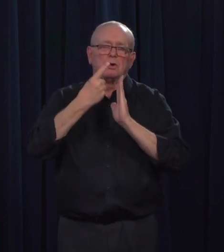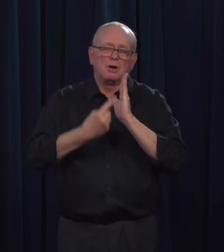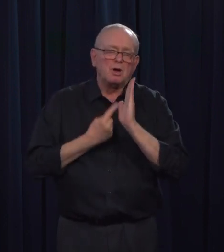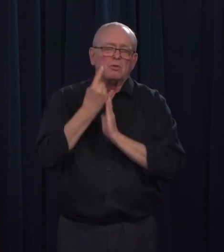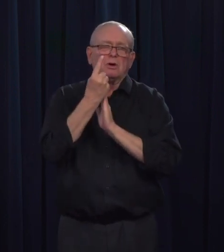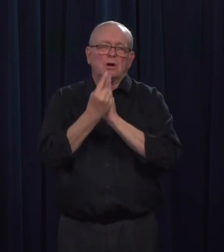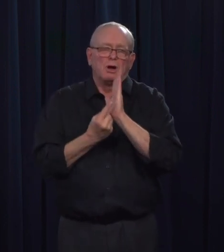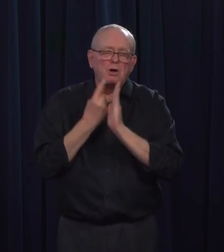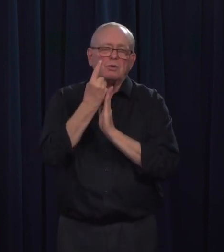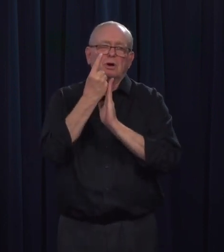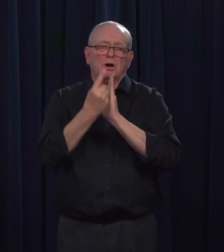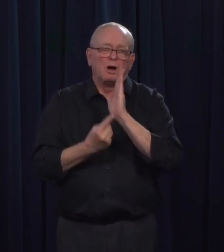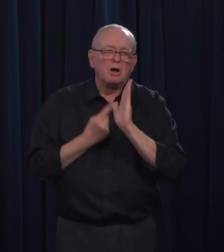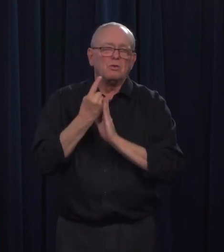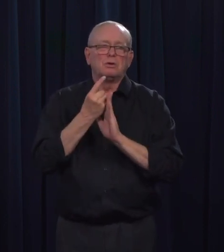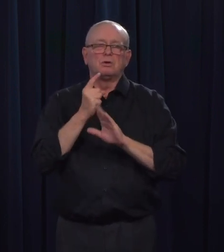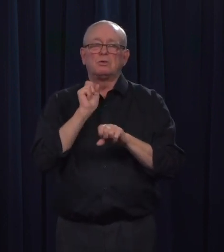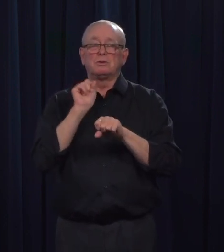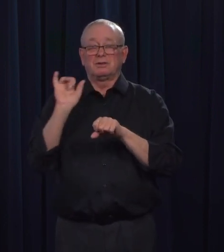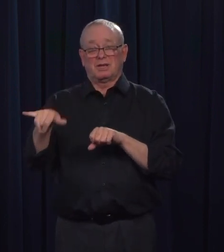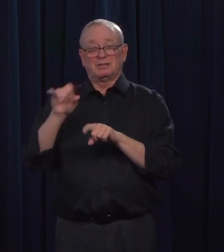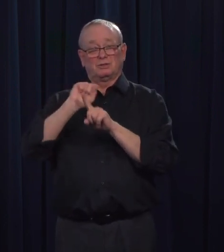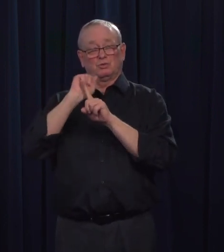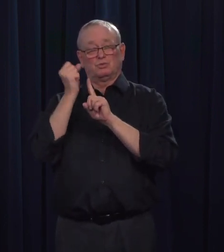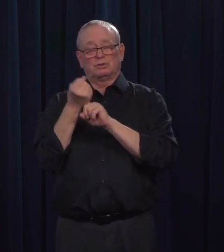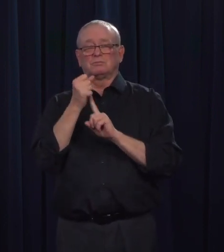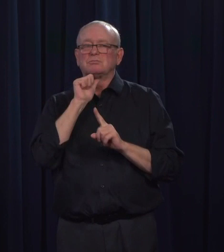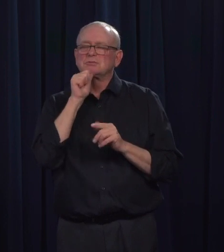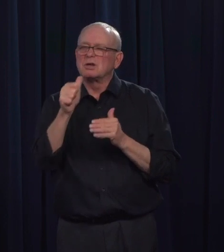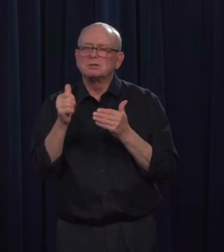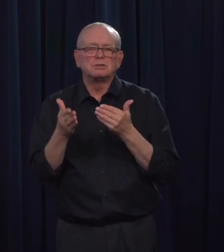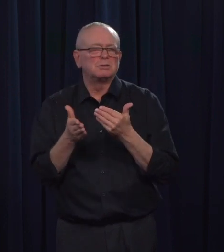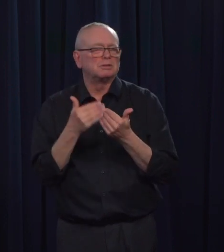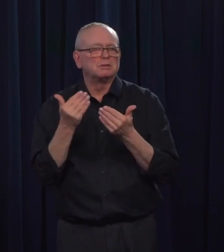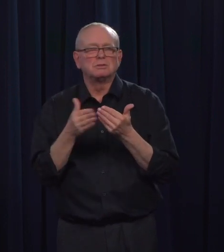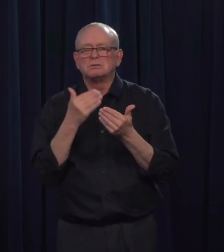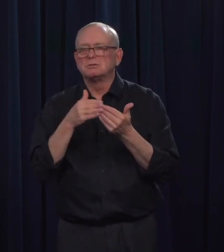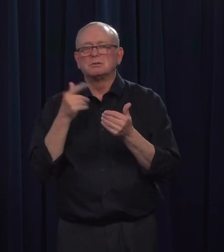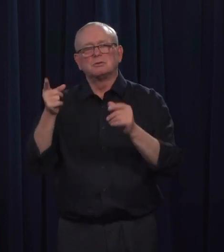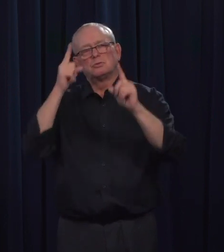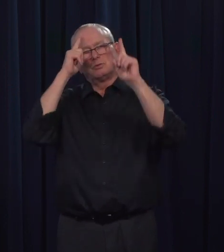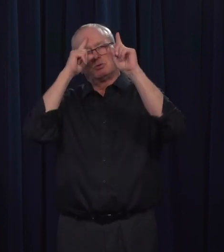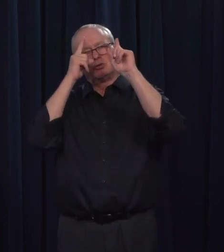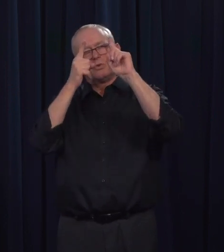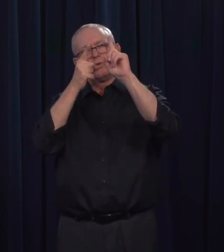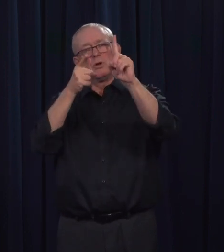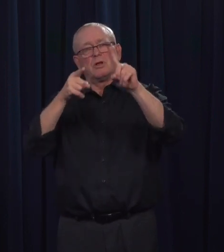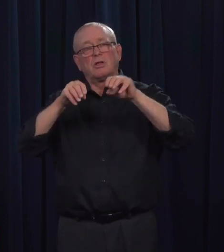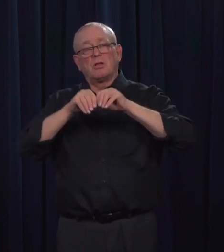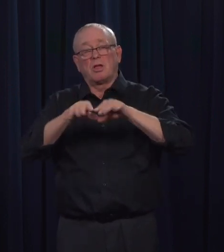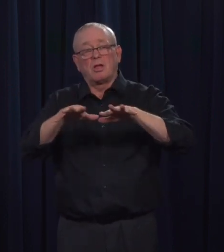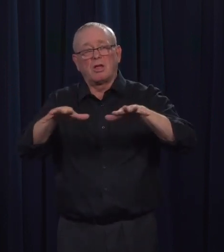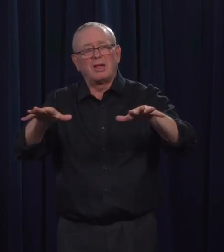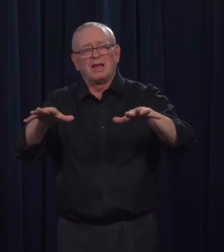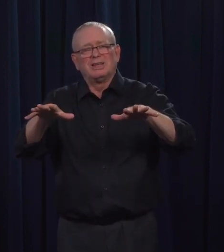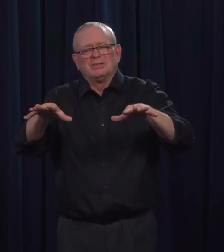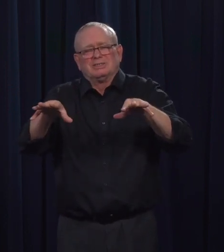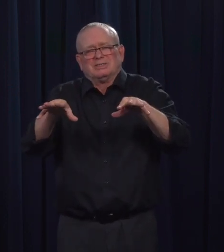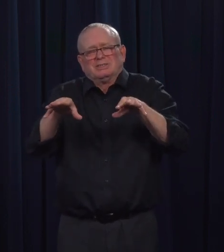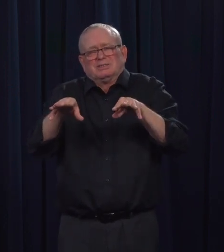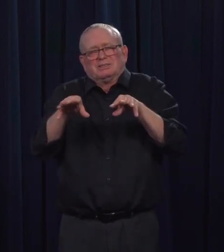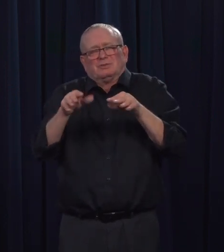circumstances to slow the spread and keep us safe. Of course, it's not just healthcare workers who are heroes in this